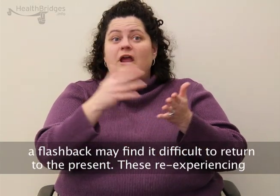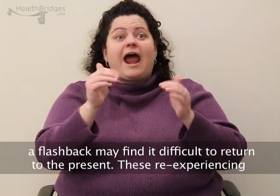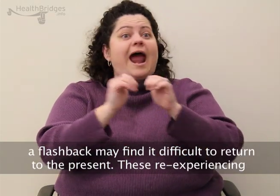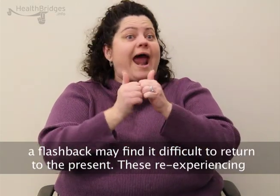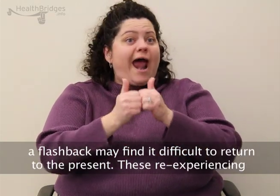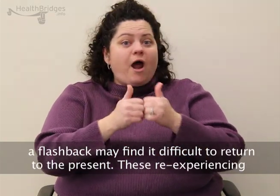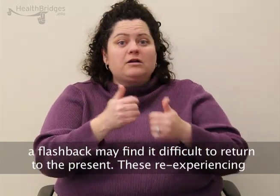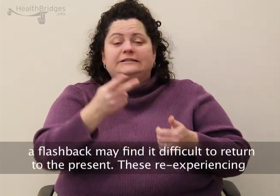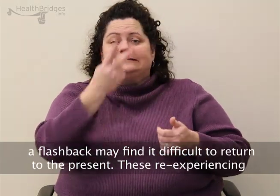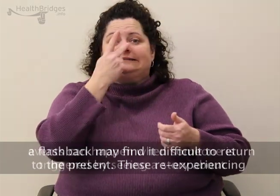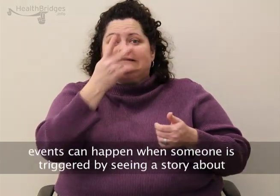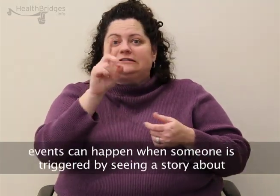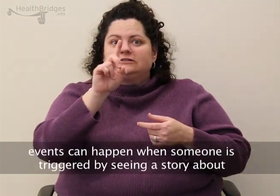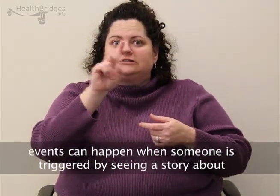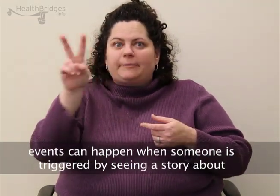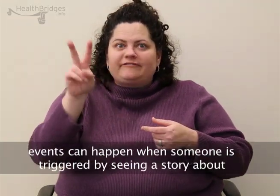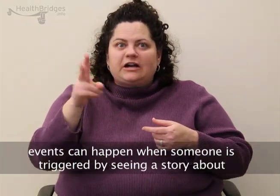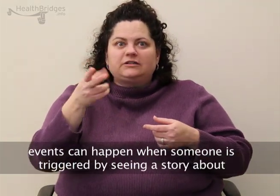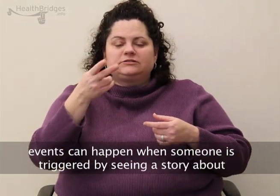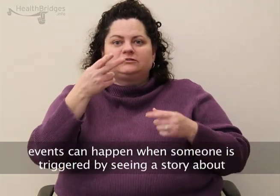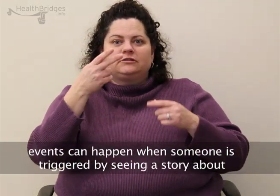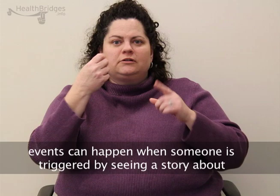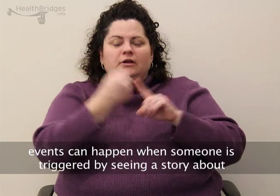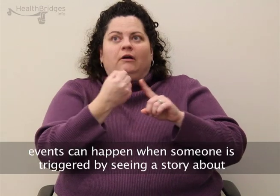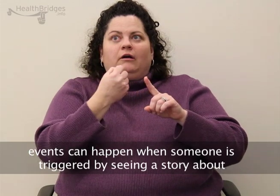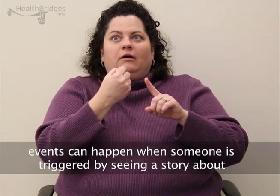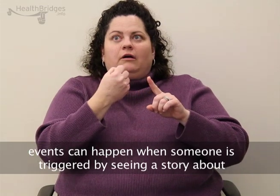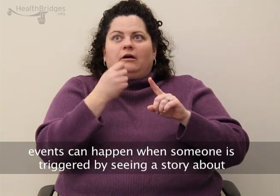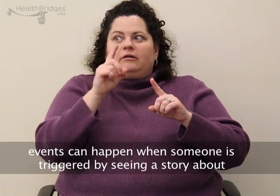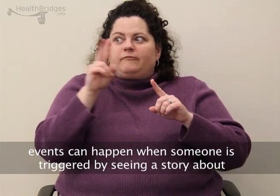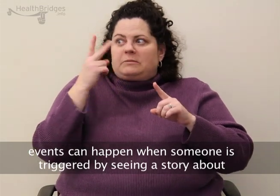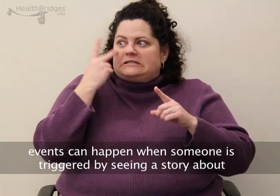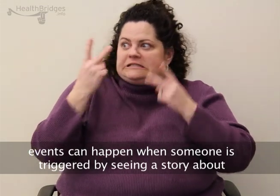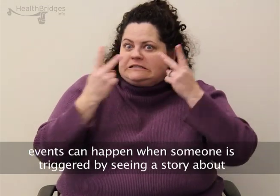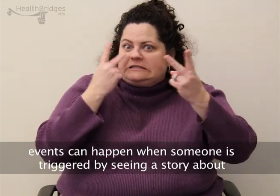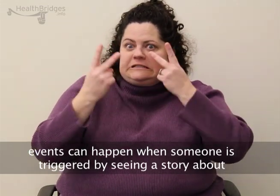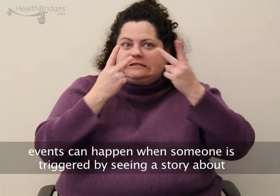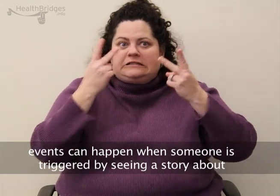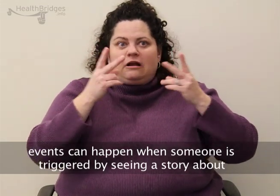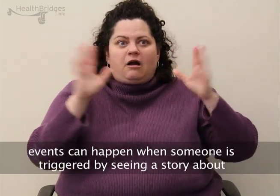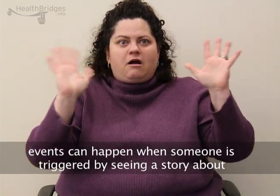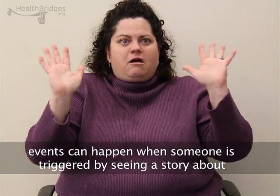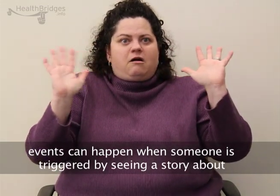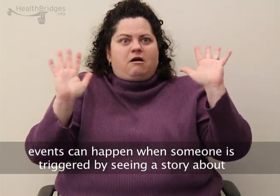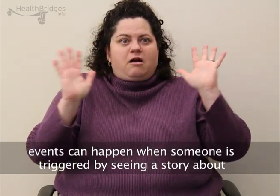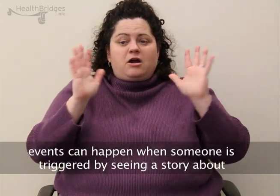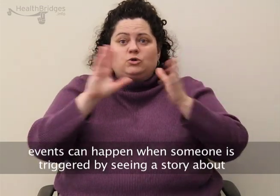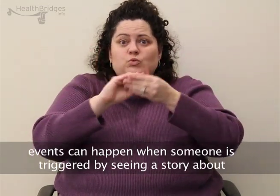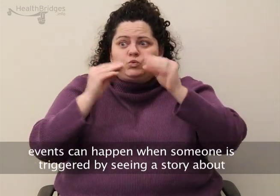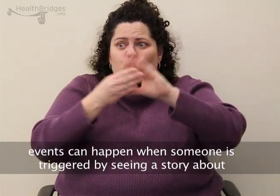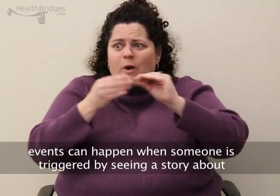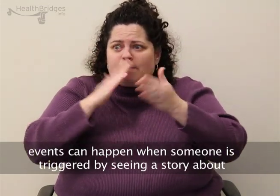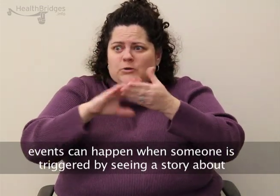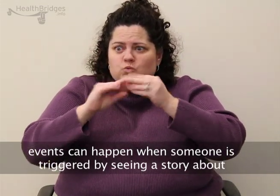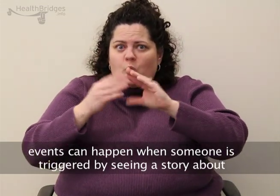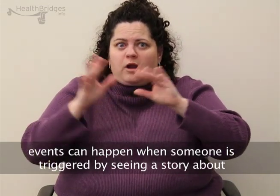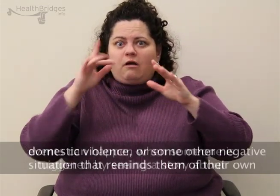These re-experiencing events can happen when someone is triggered by seeing a story about